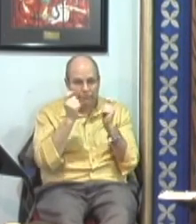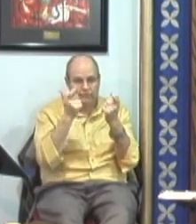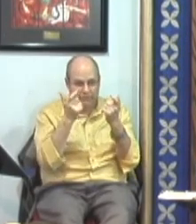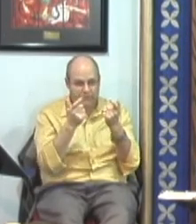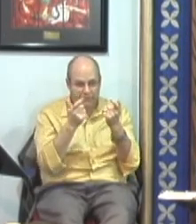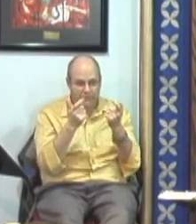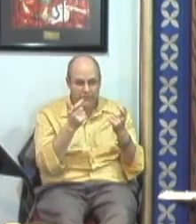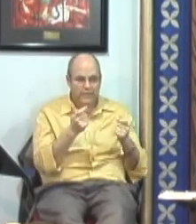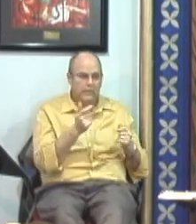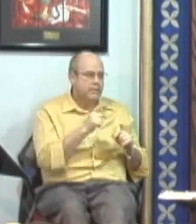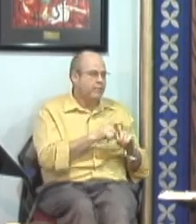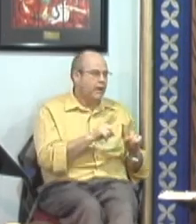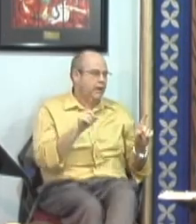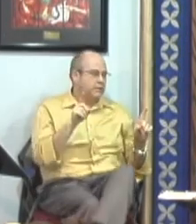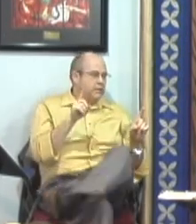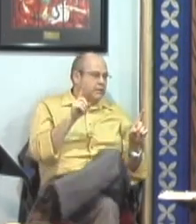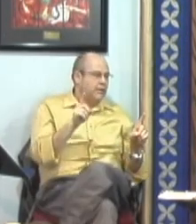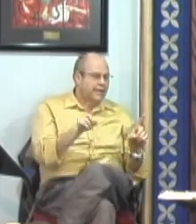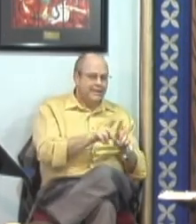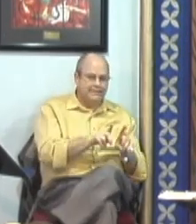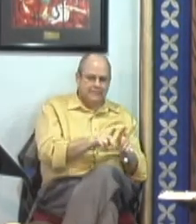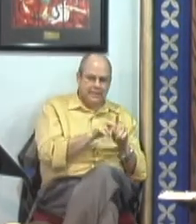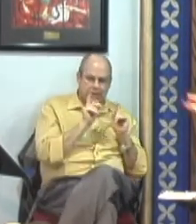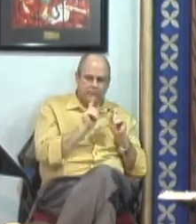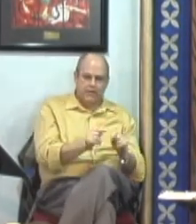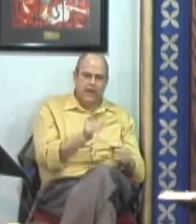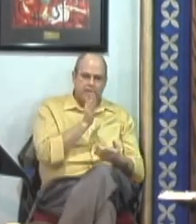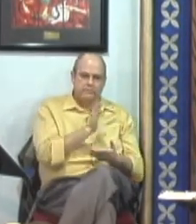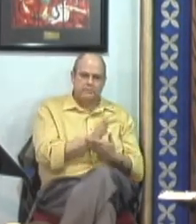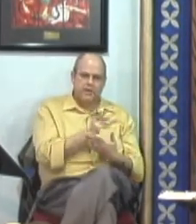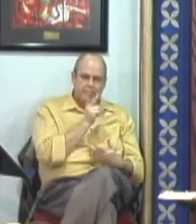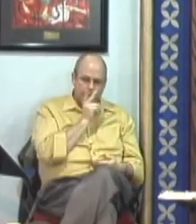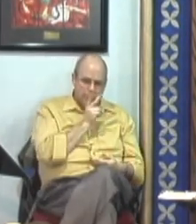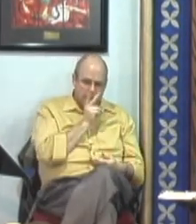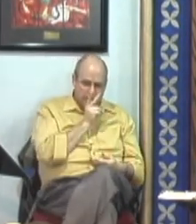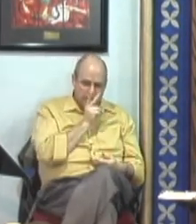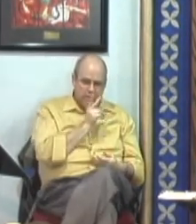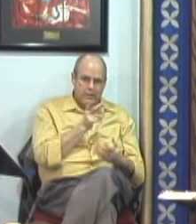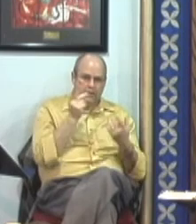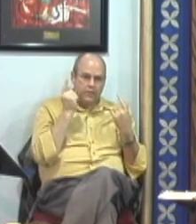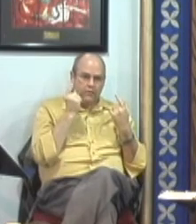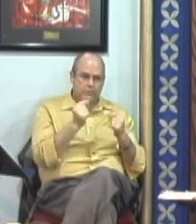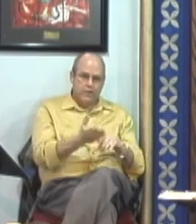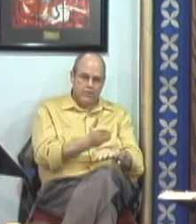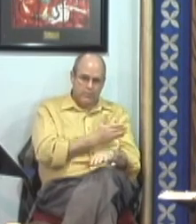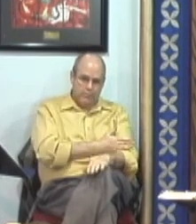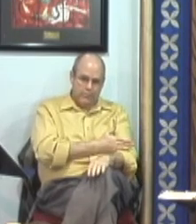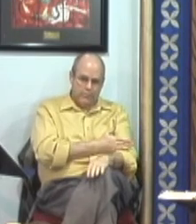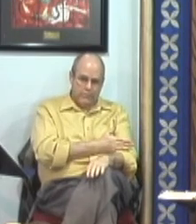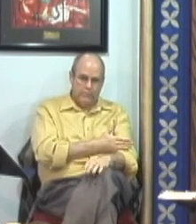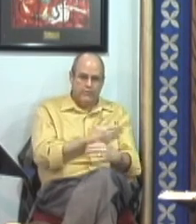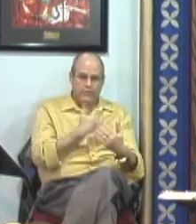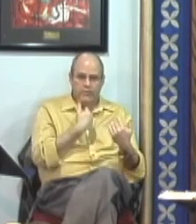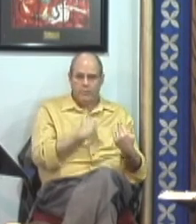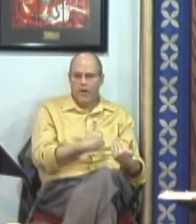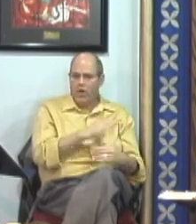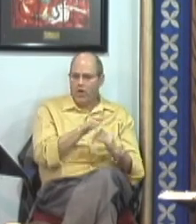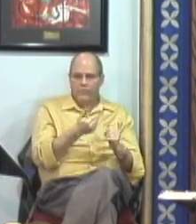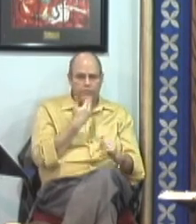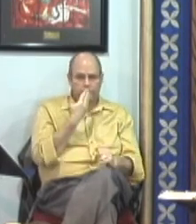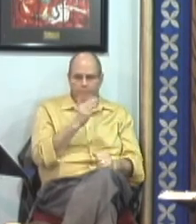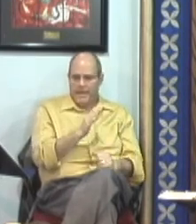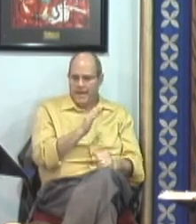away. But it's just like trying to stop smoking or trying to improve your posture or all those bad